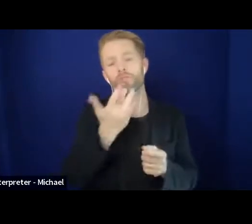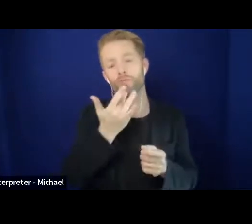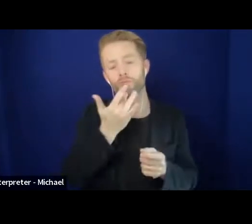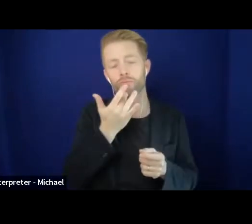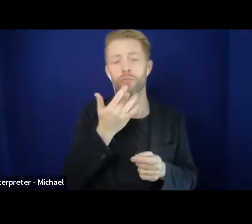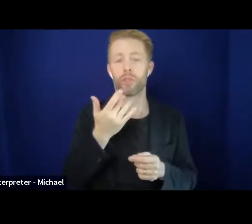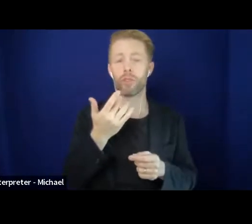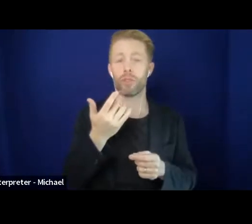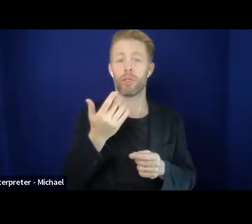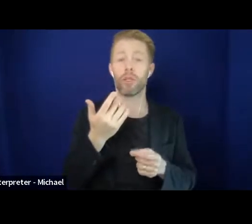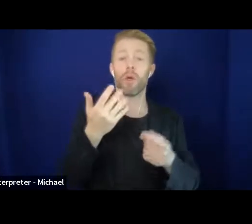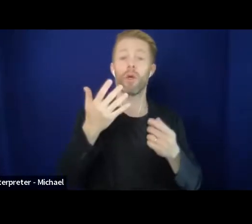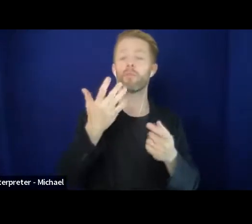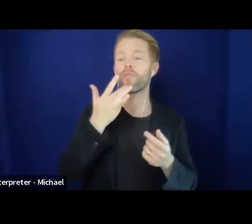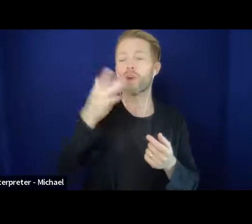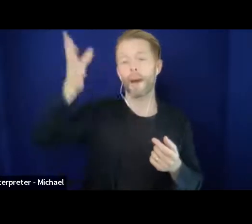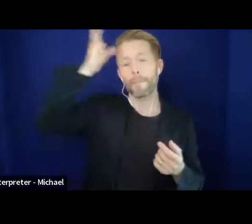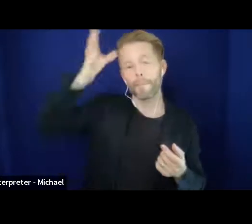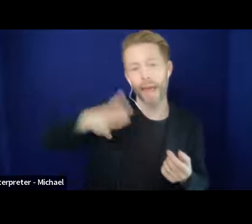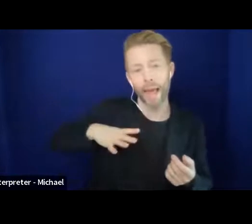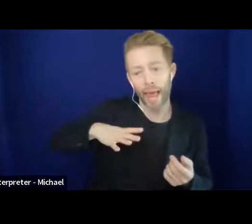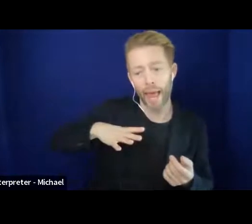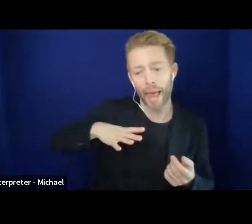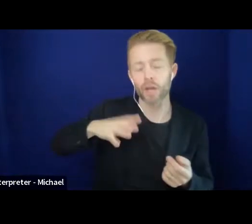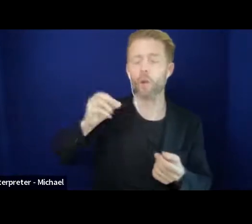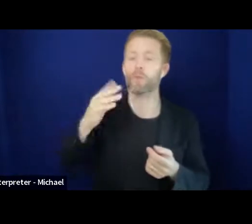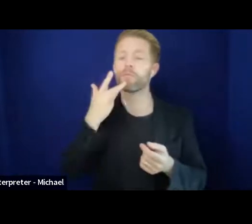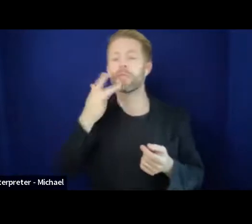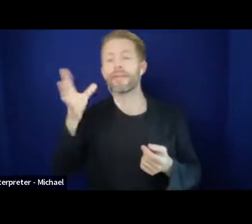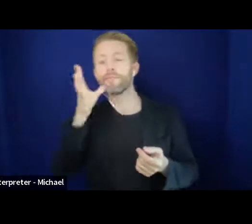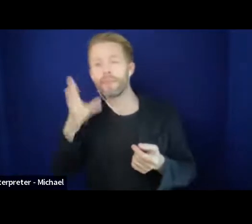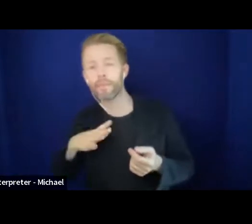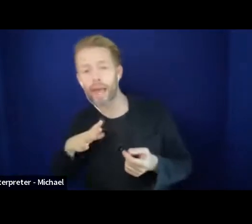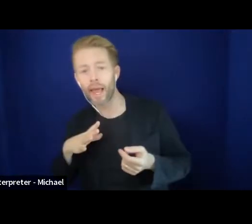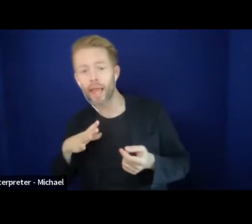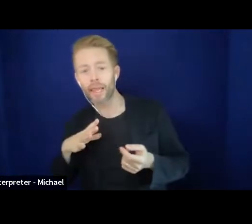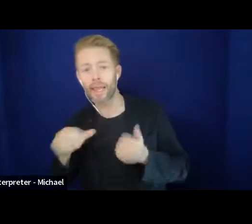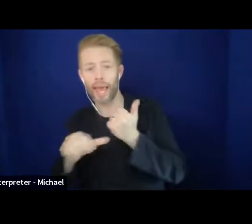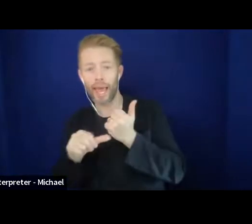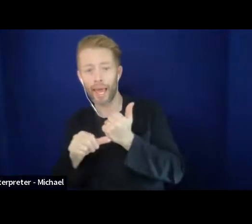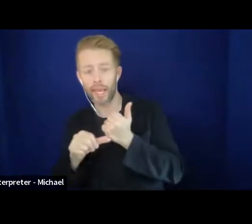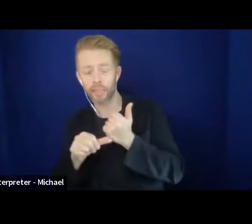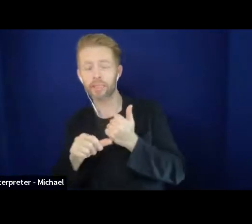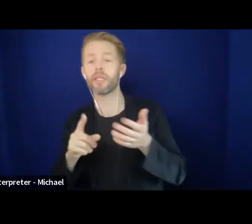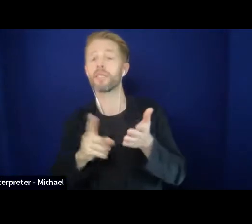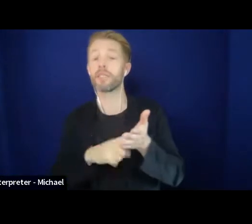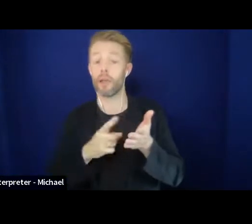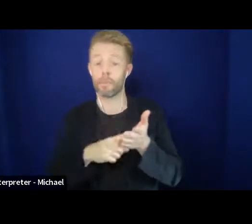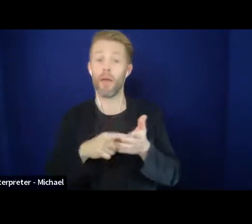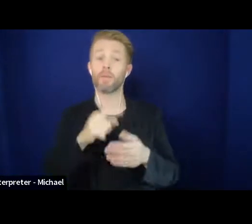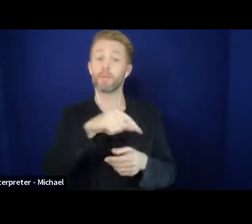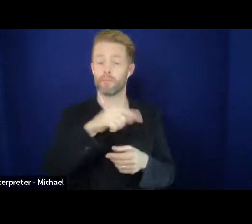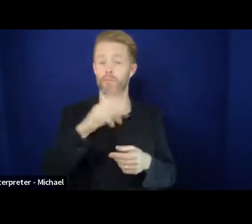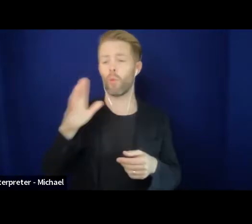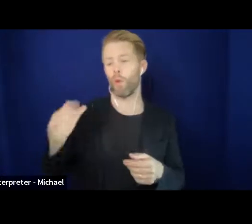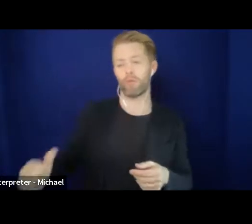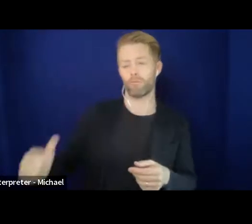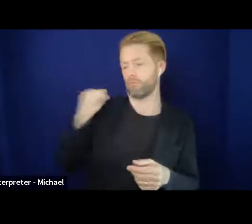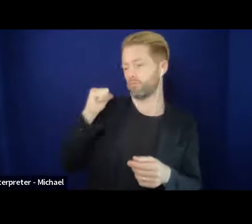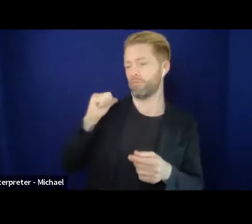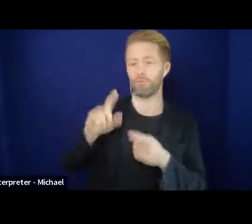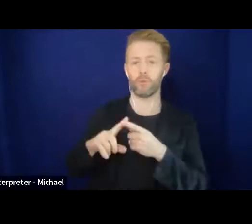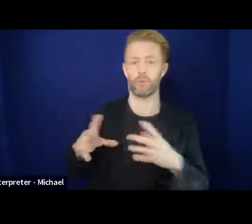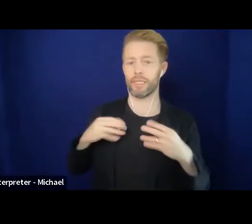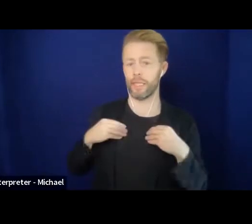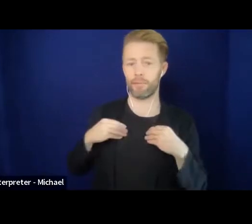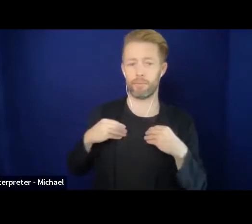aide that may be a male, or they may want an aide that's a female, and so they refuse to accept an aide from a home health